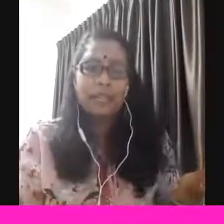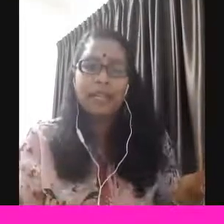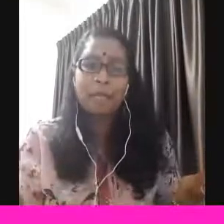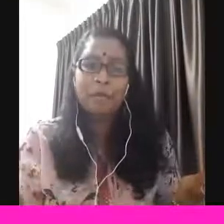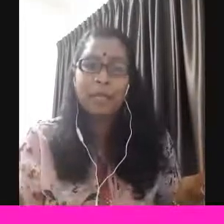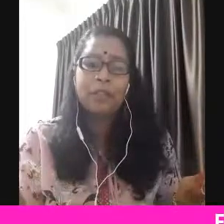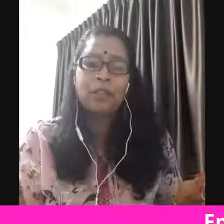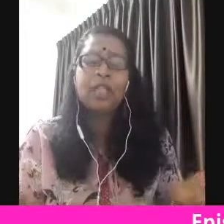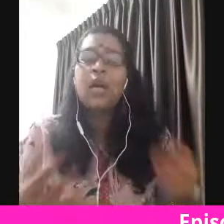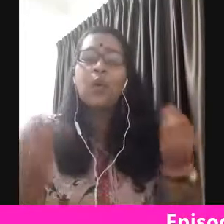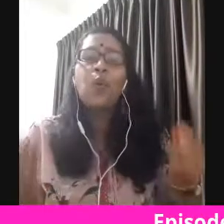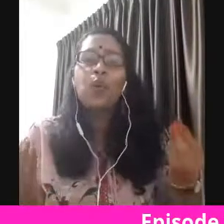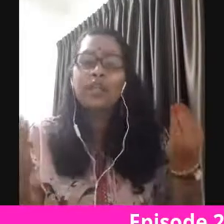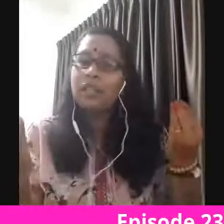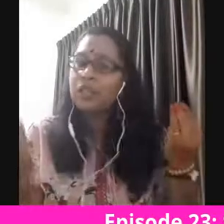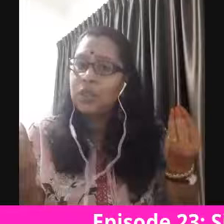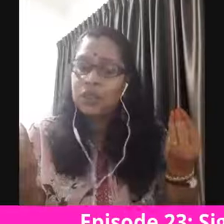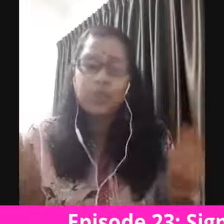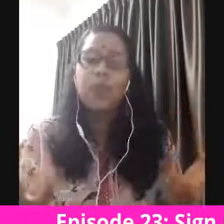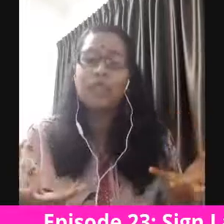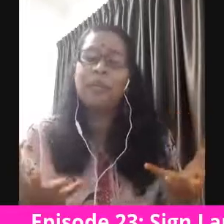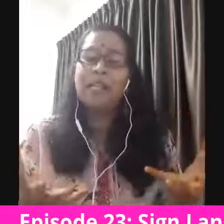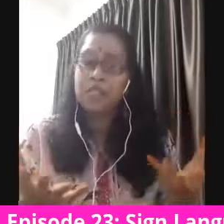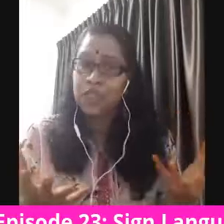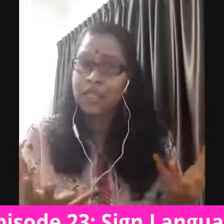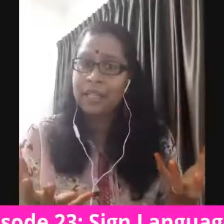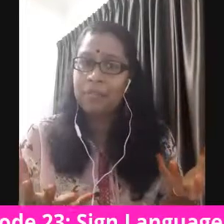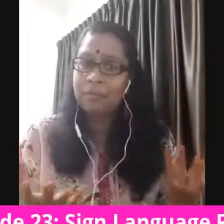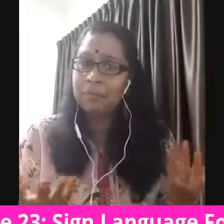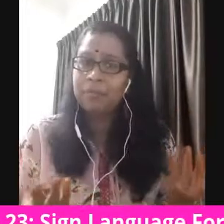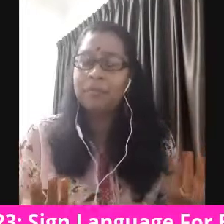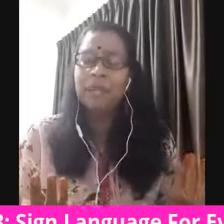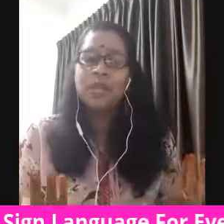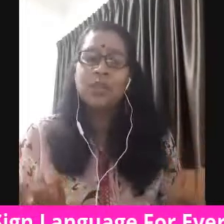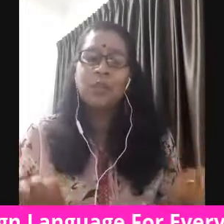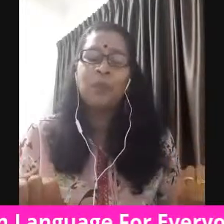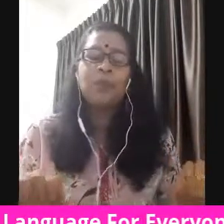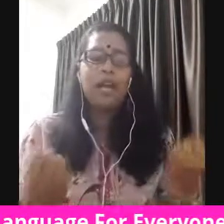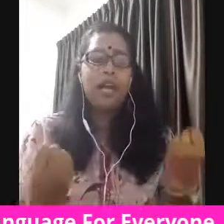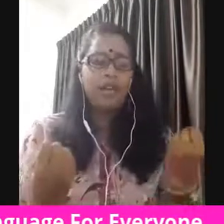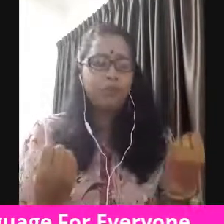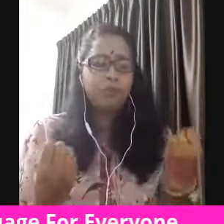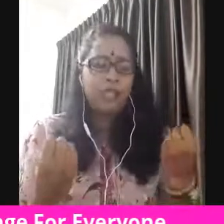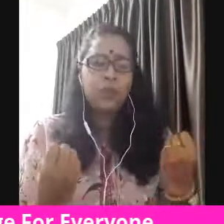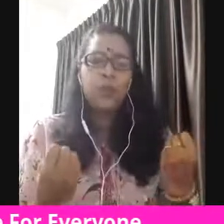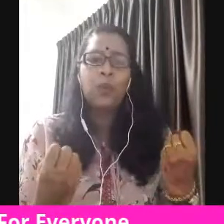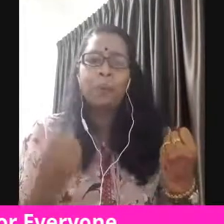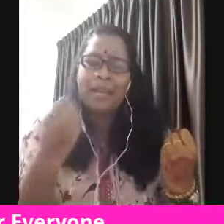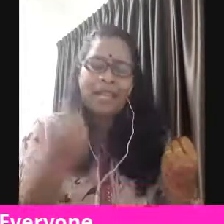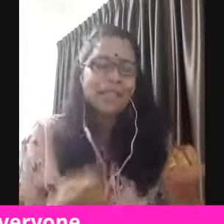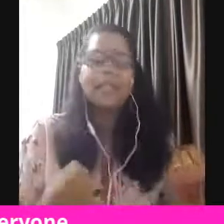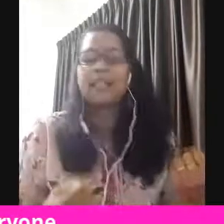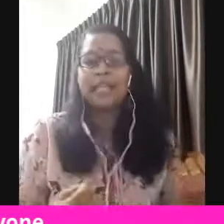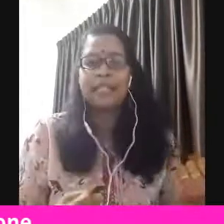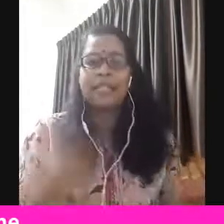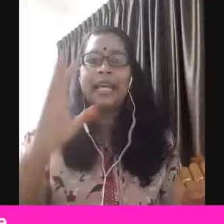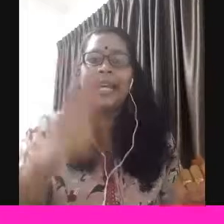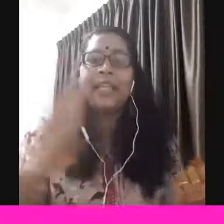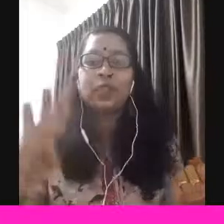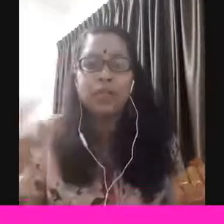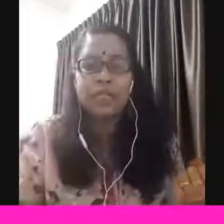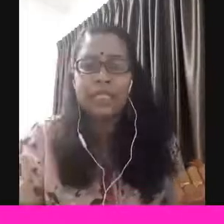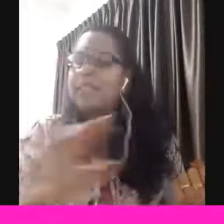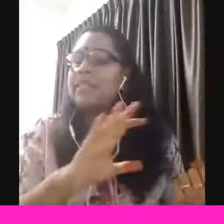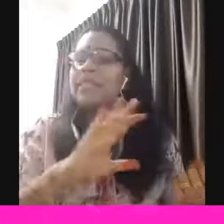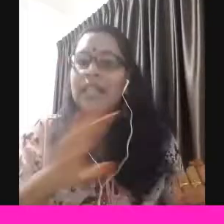one can help them because no one know that bahasa isyarat. Yeah. So Mhm. if we know basic science